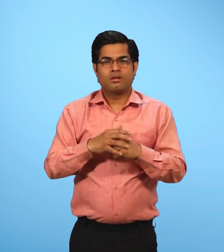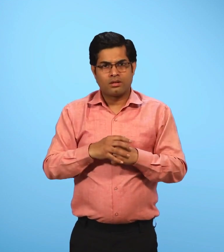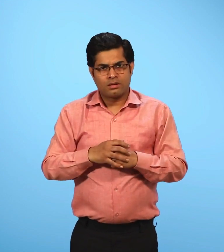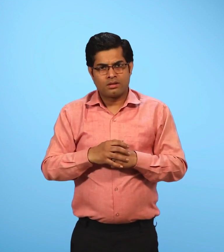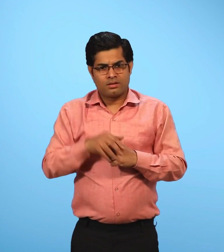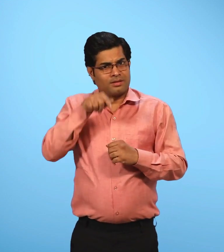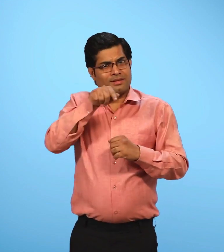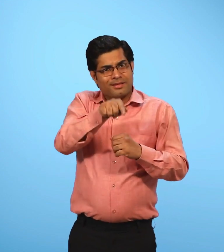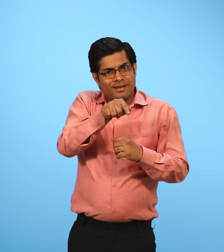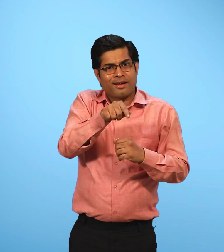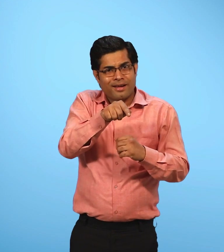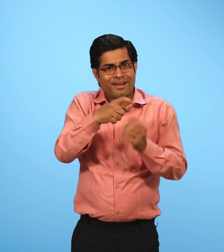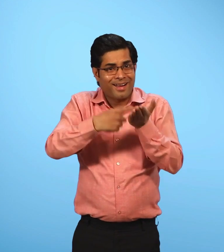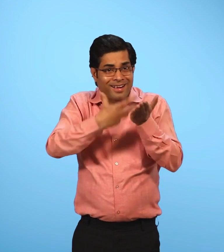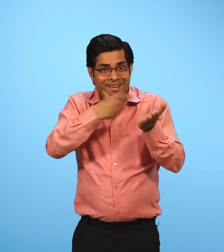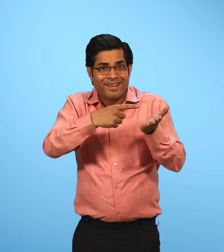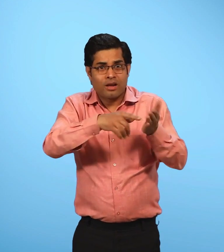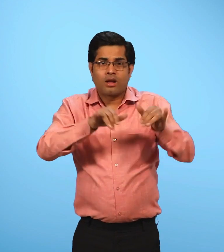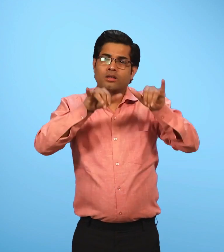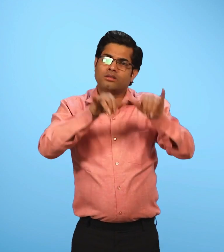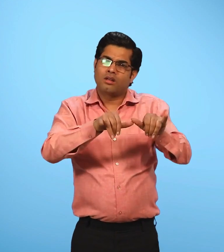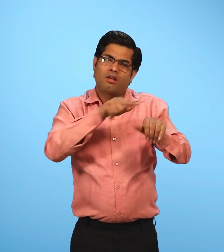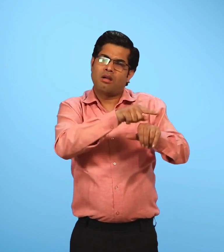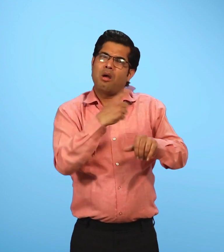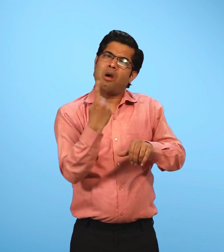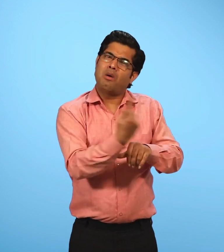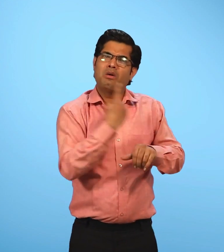Robinson Crusoe's ship had been destroyed by the sea.